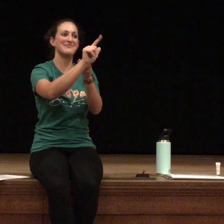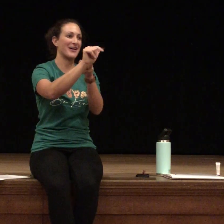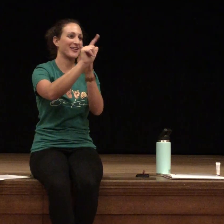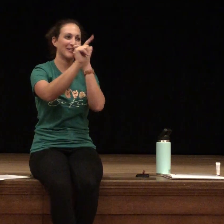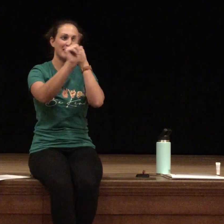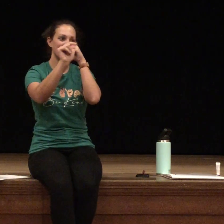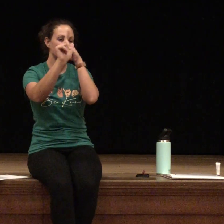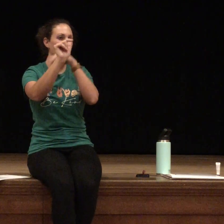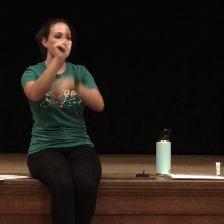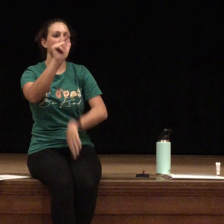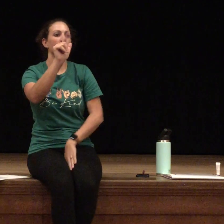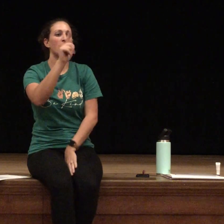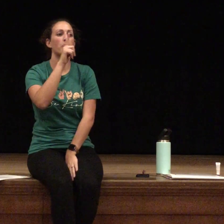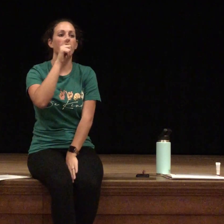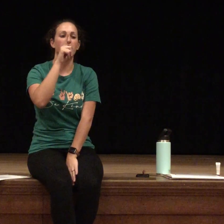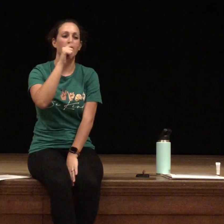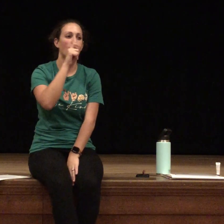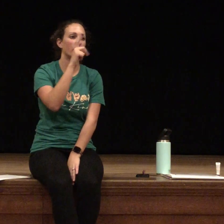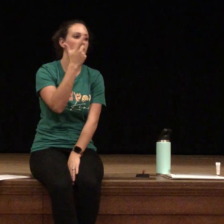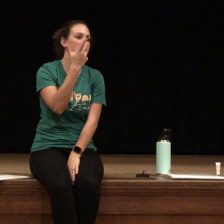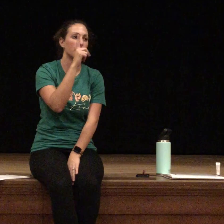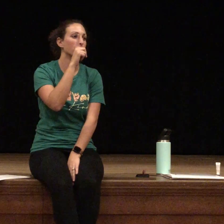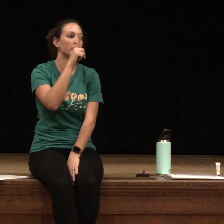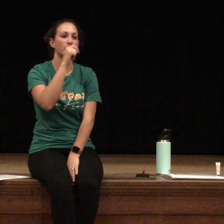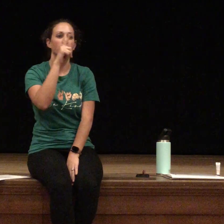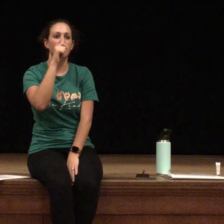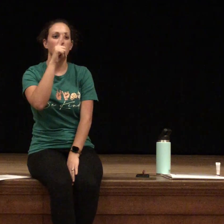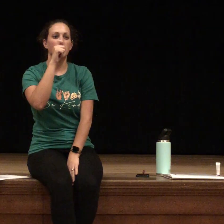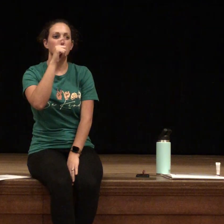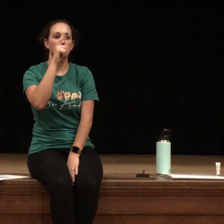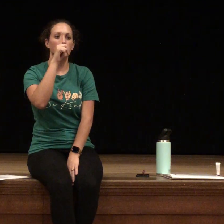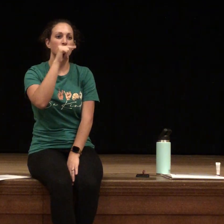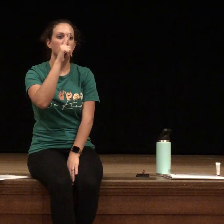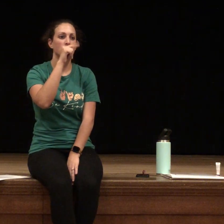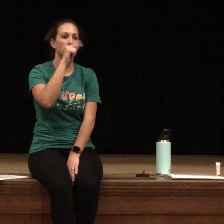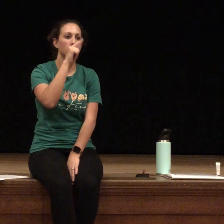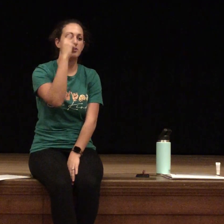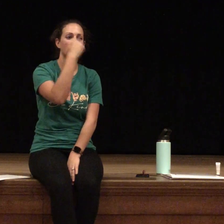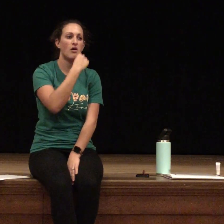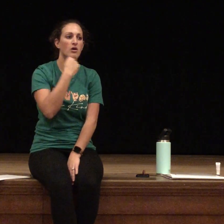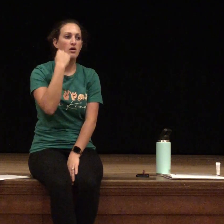matter. Just move that pointer finger, however is comfortable for you. So who,